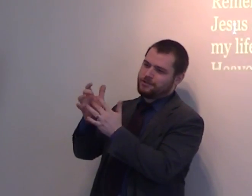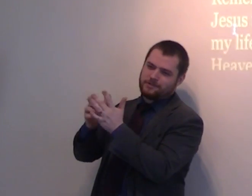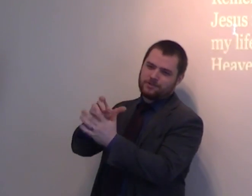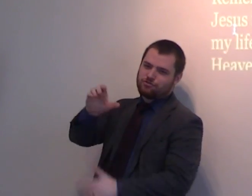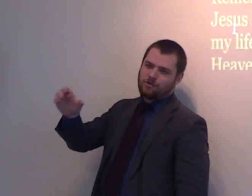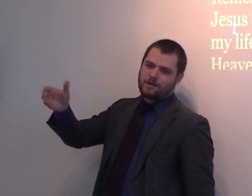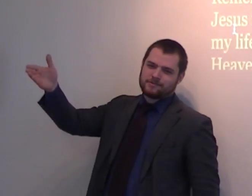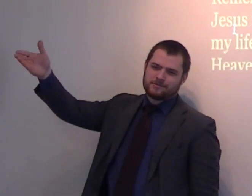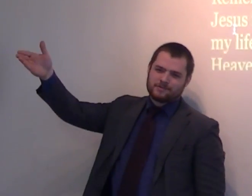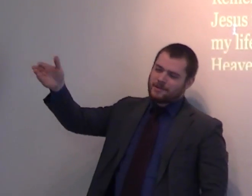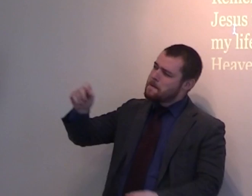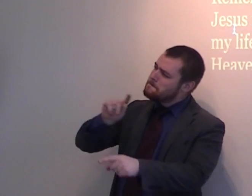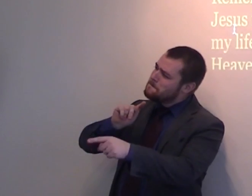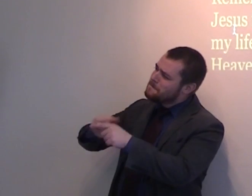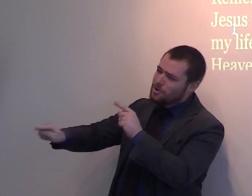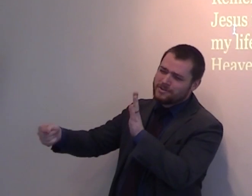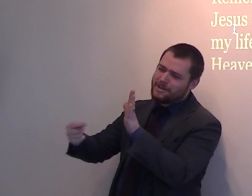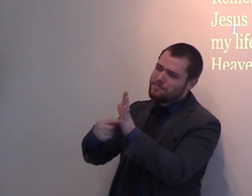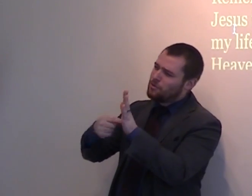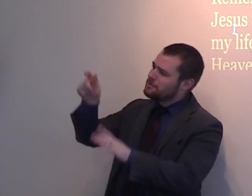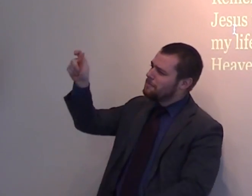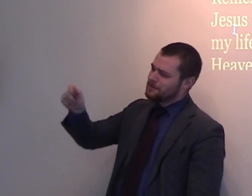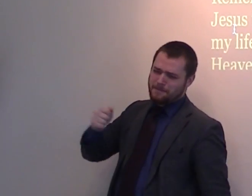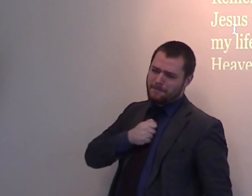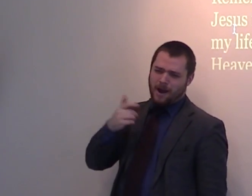Jesus is the most important person in my life.